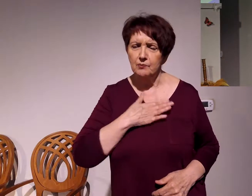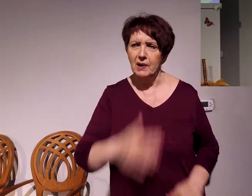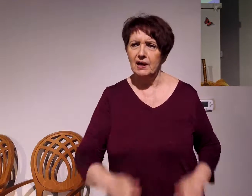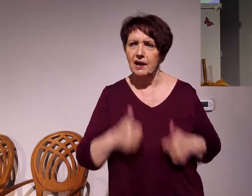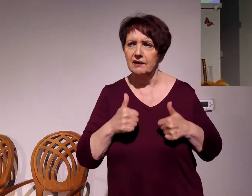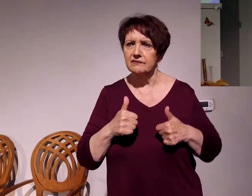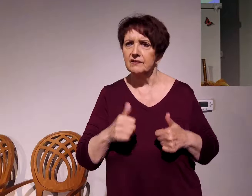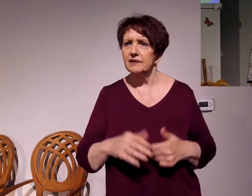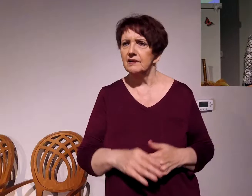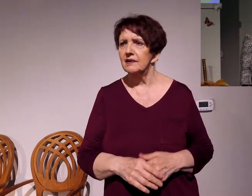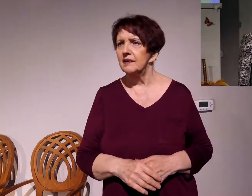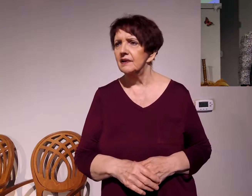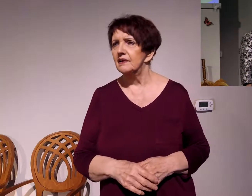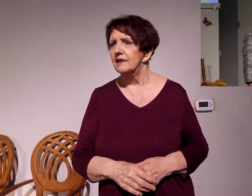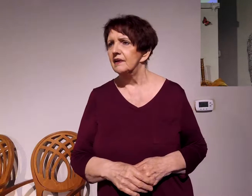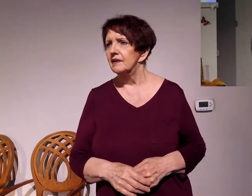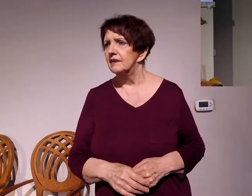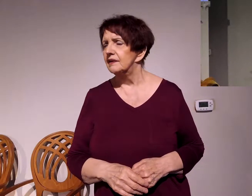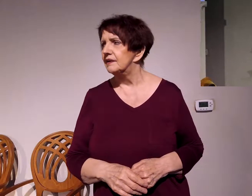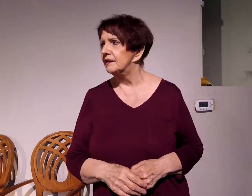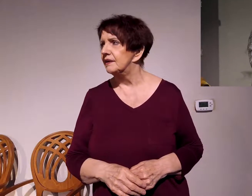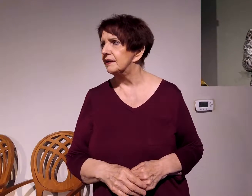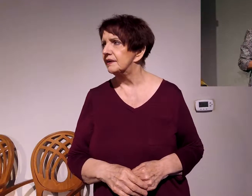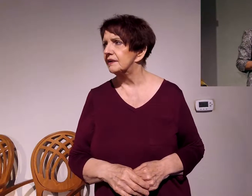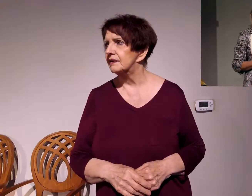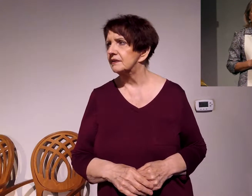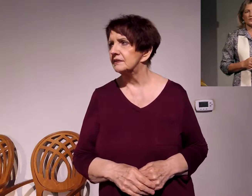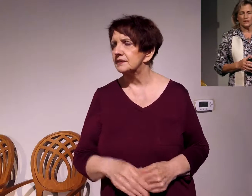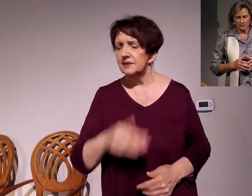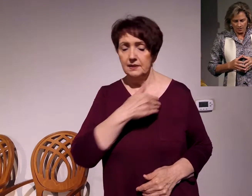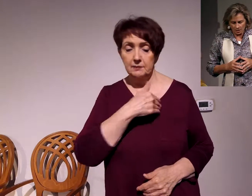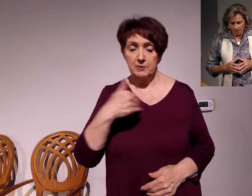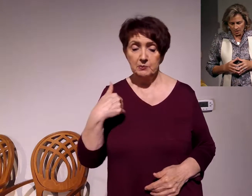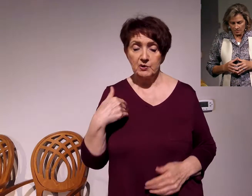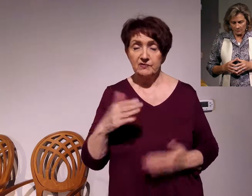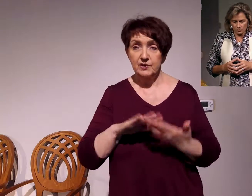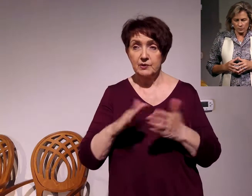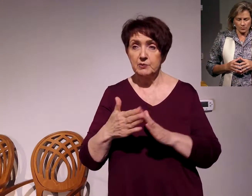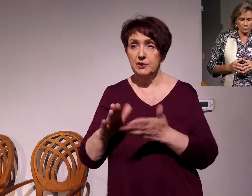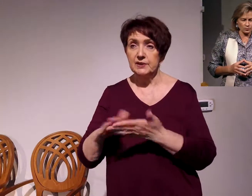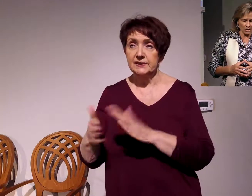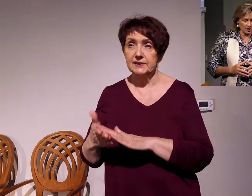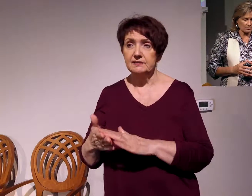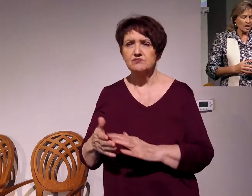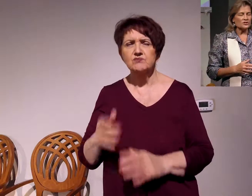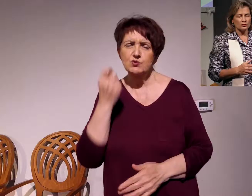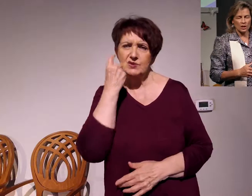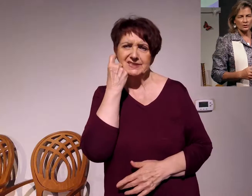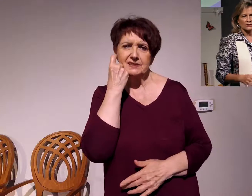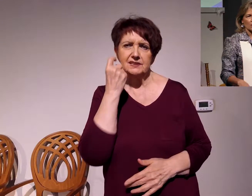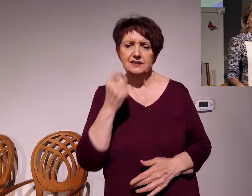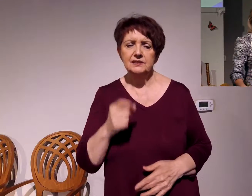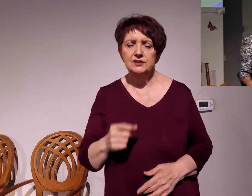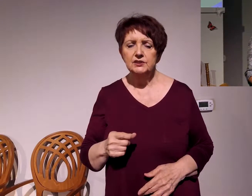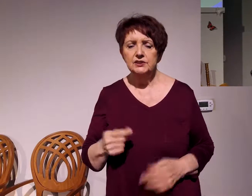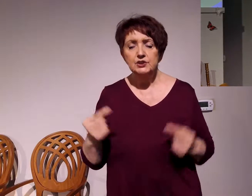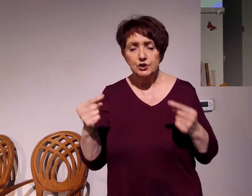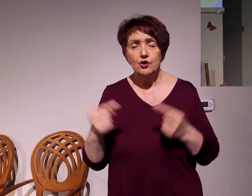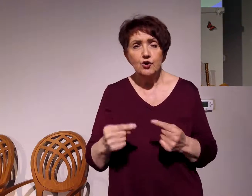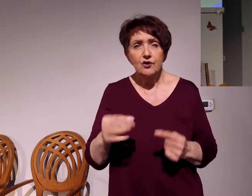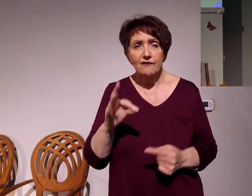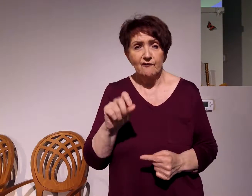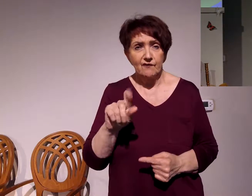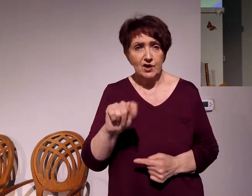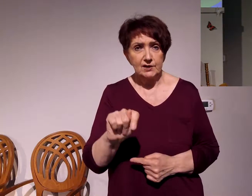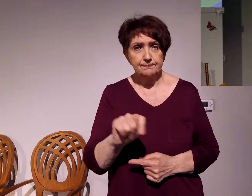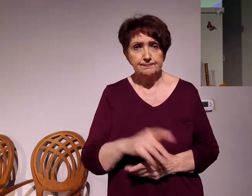life. A member of our community, not too long ago, she hurt her